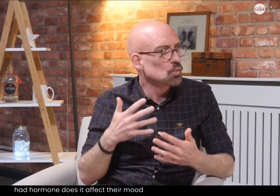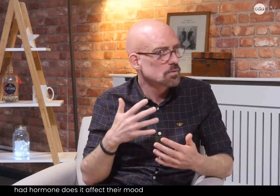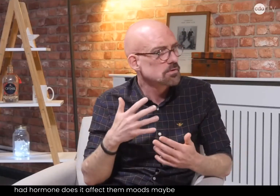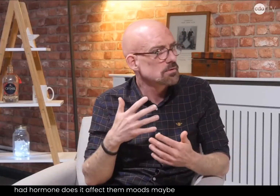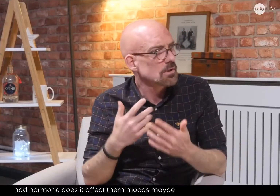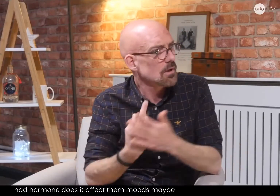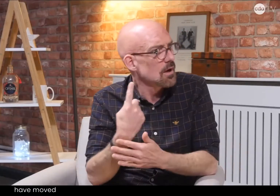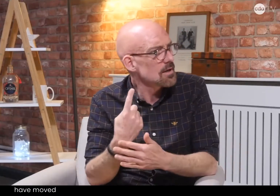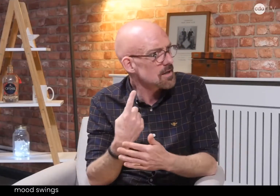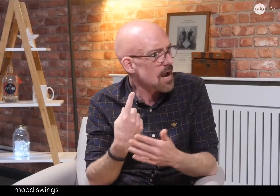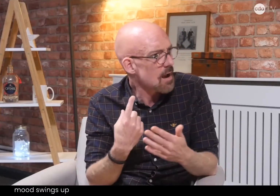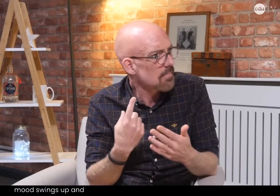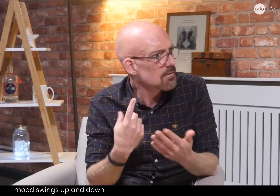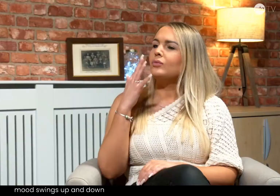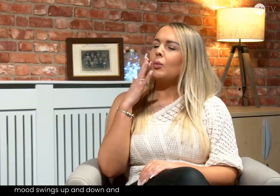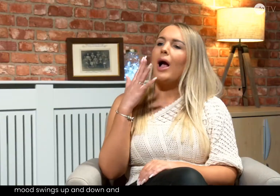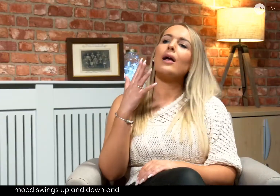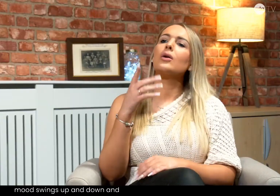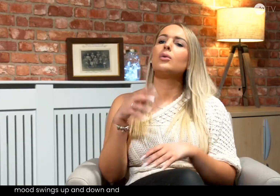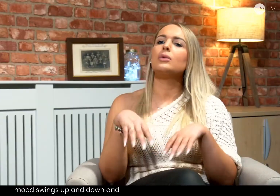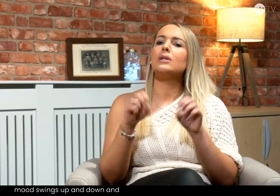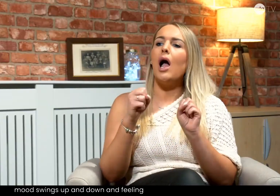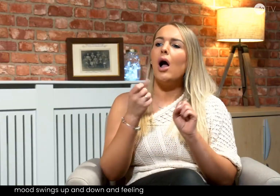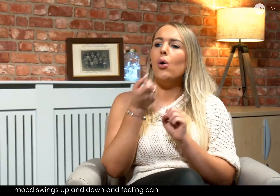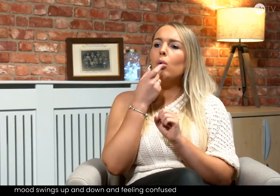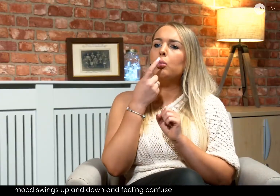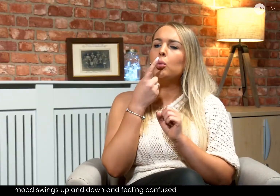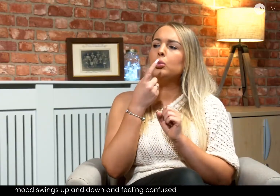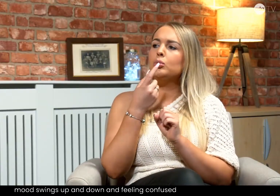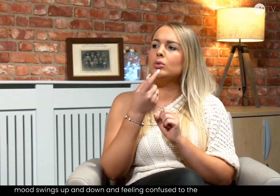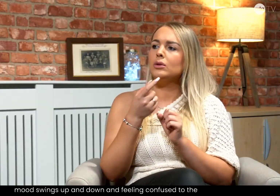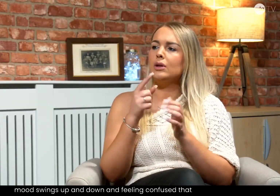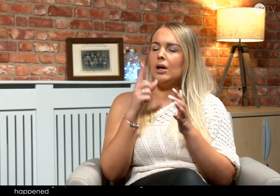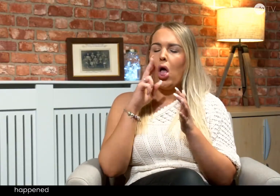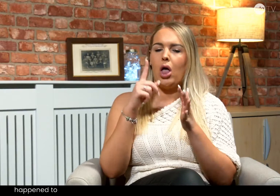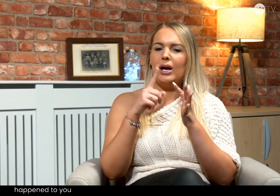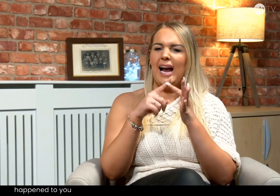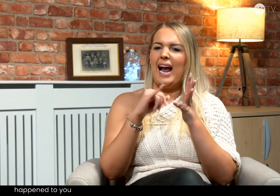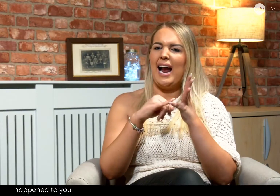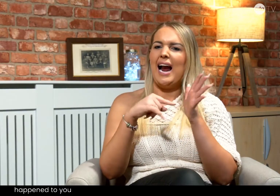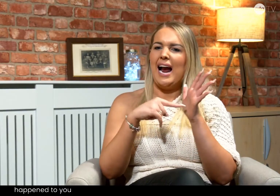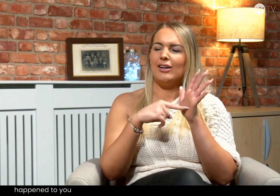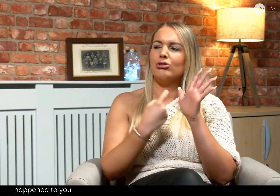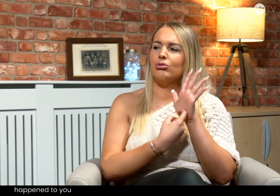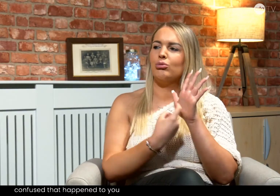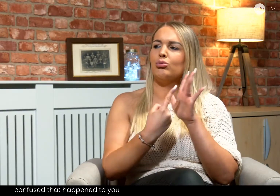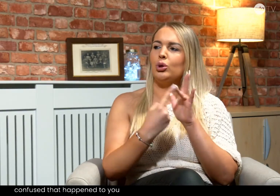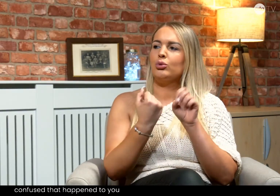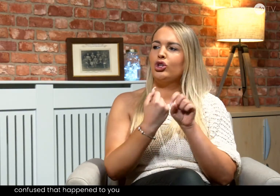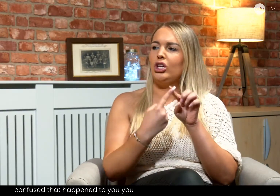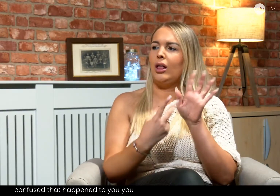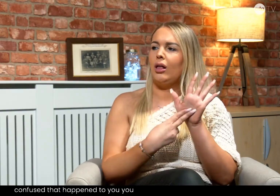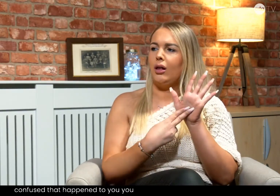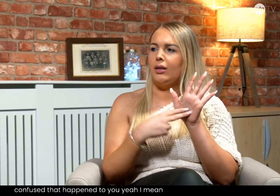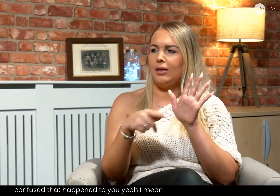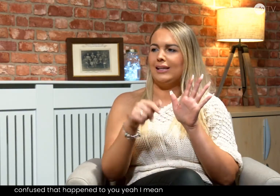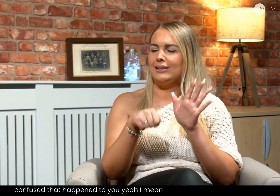and feeling confused. Did that happen to you? Yeah, I mean, when I started taking hormones, I